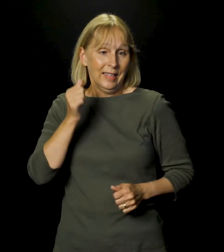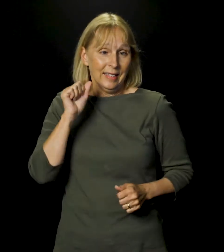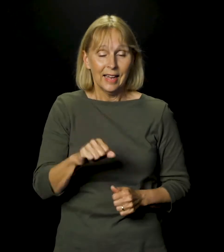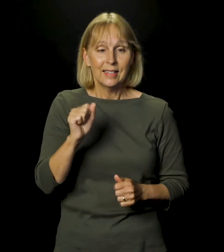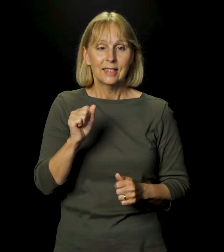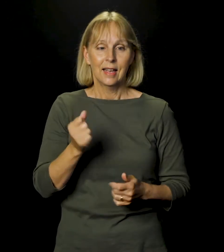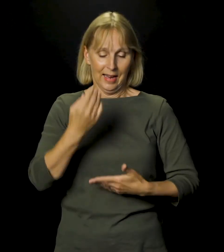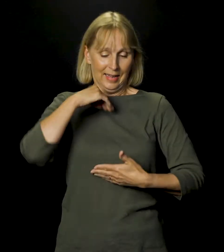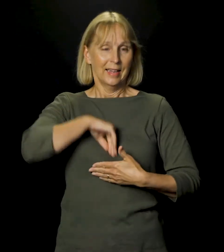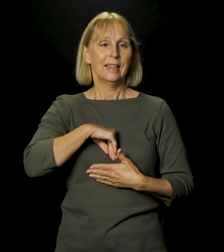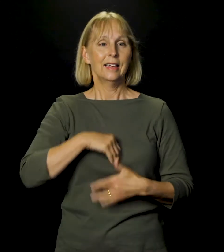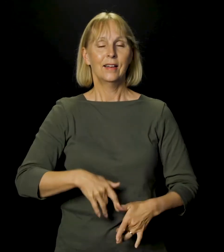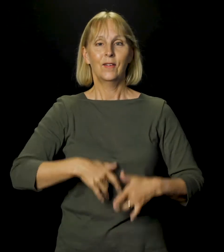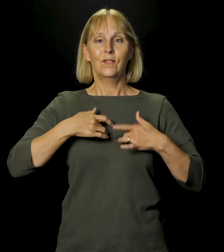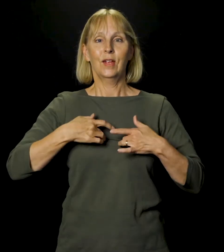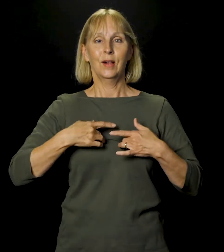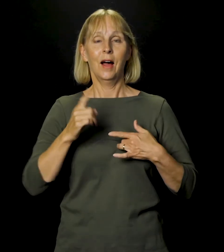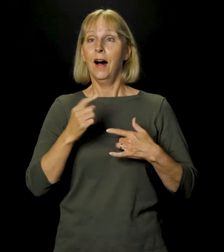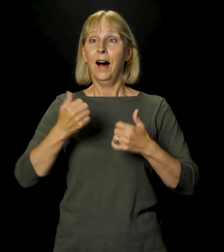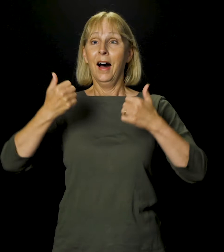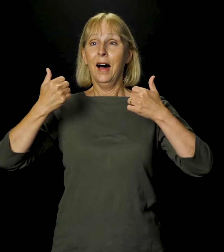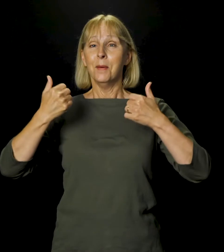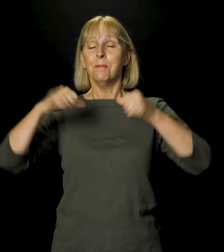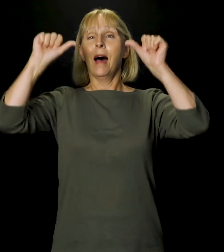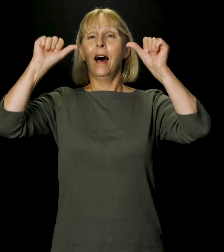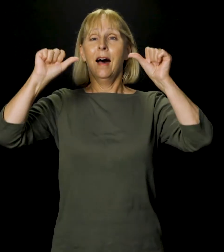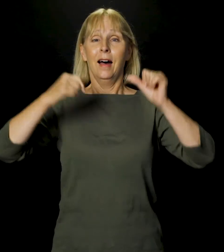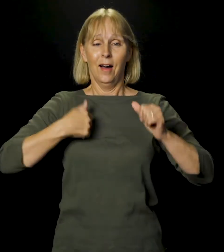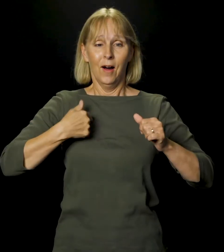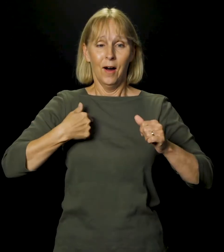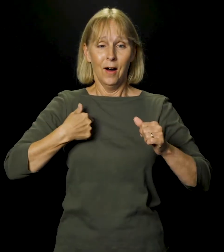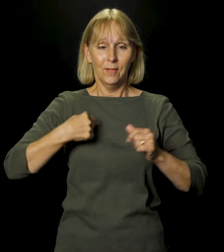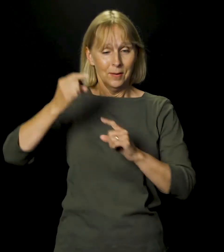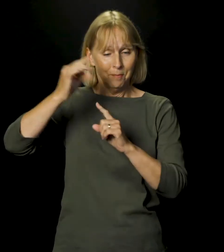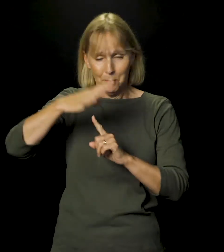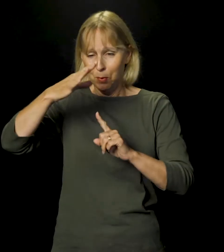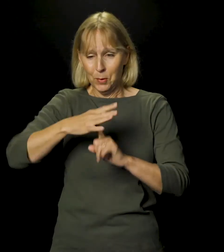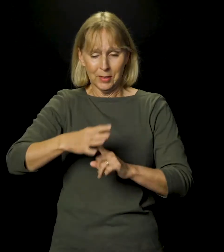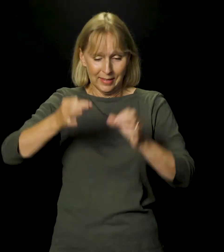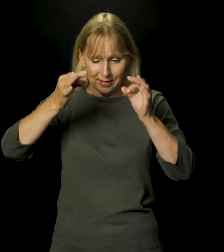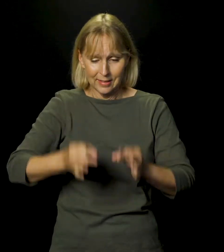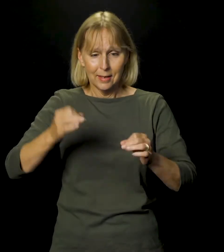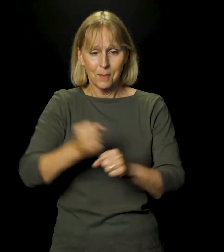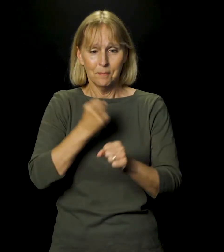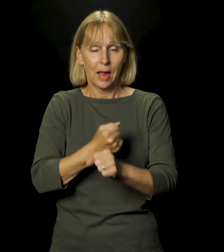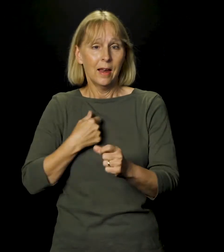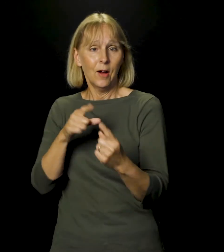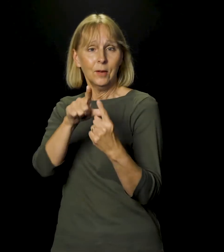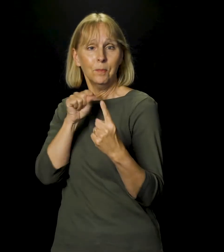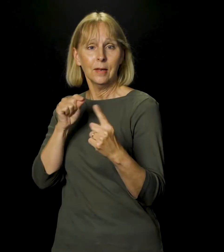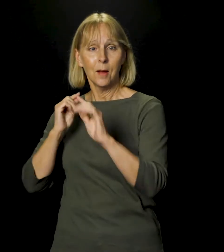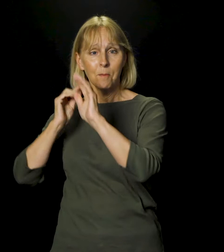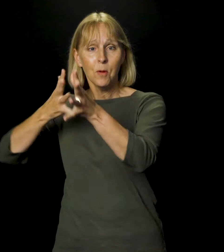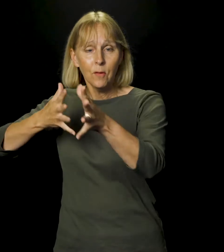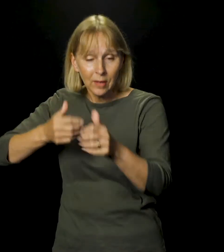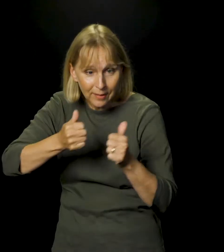inside, because of the distorted sense of achievement, they actually feel like they've achieved something significant. I've picked a movie, guys. Like, how